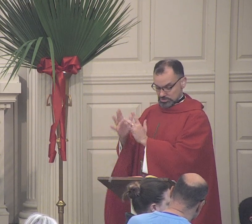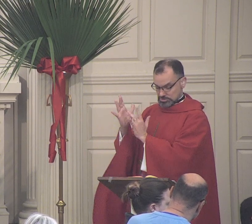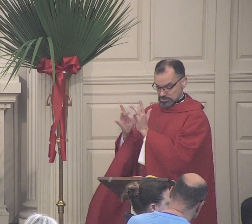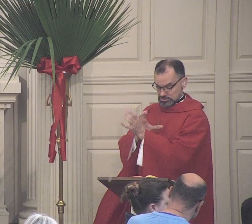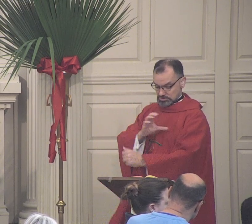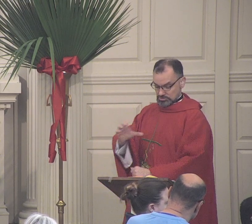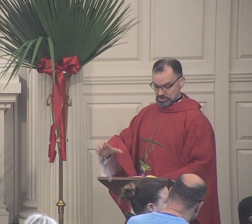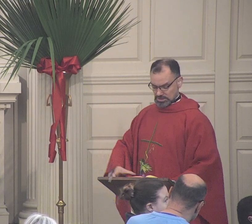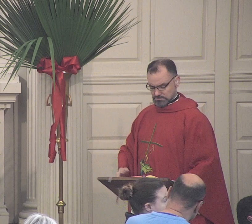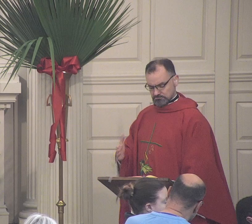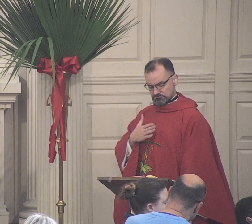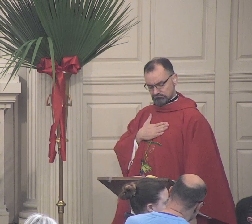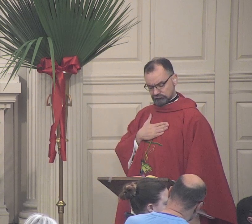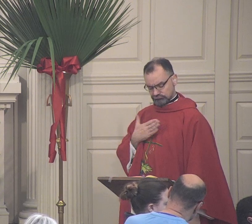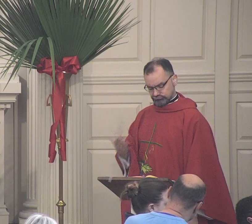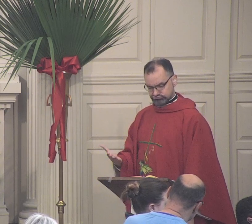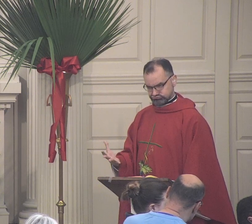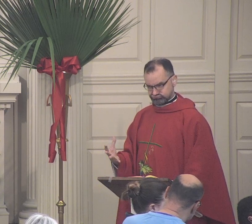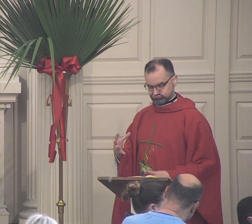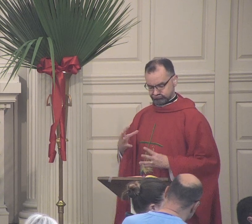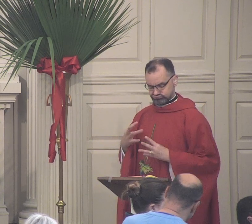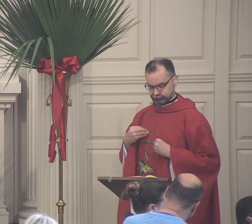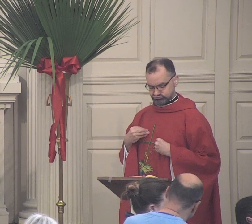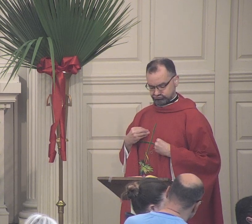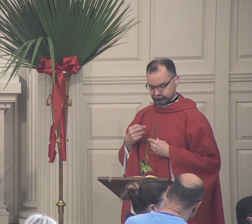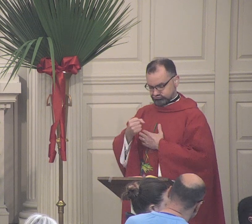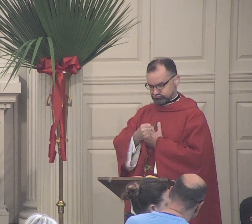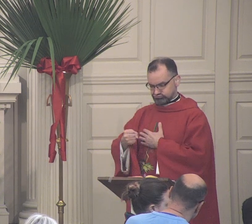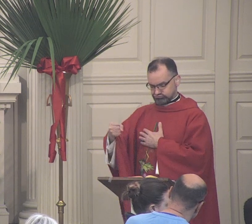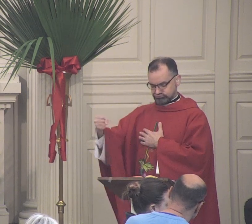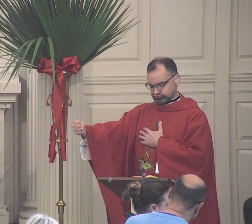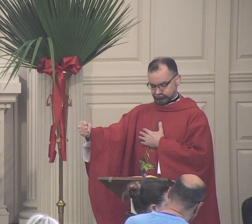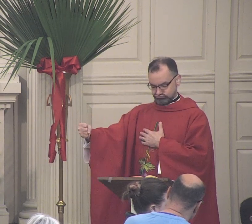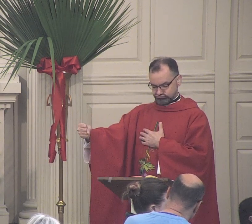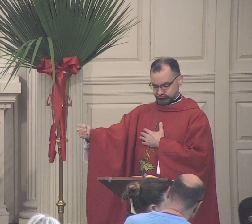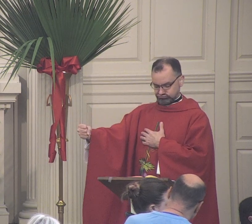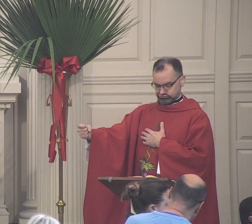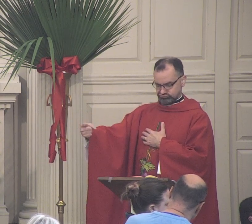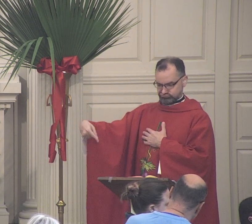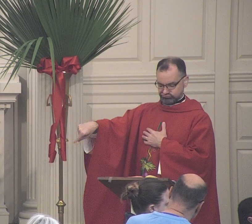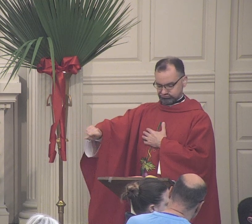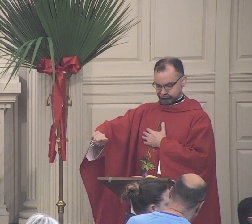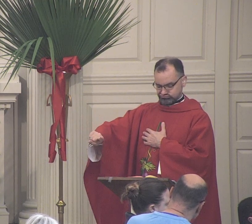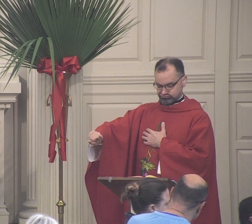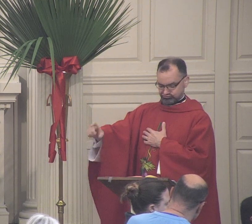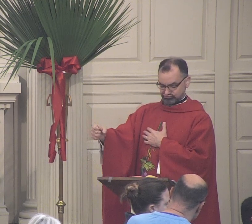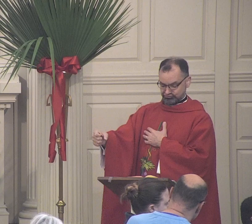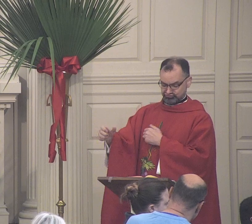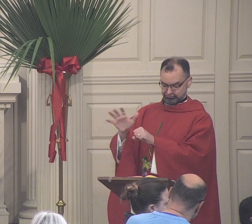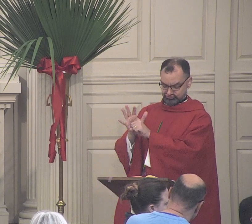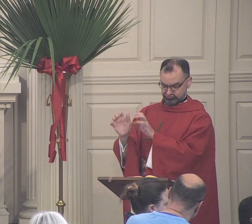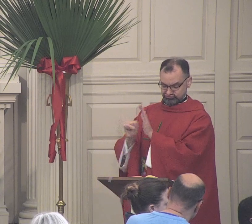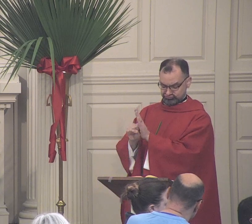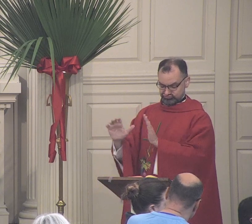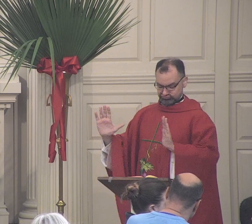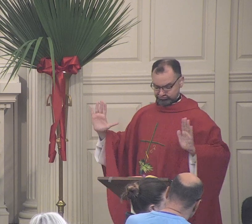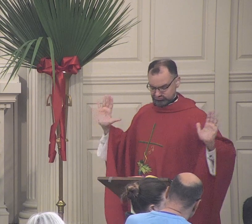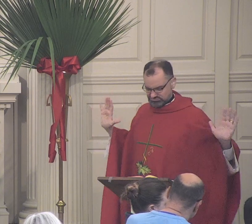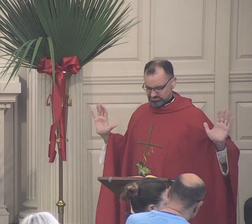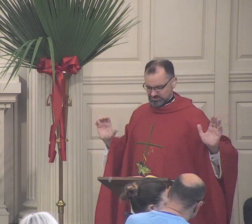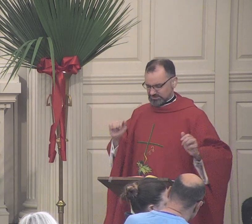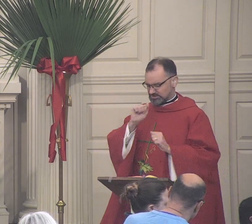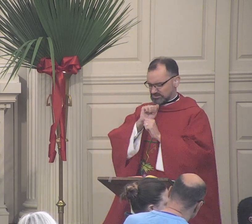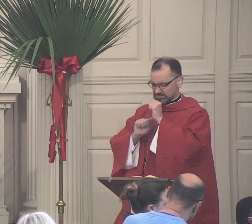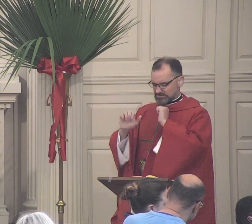Christ did not hesitate to be delivered into the hands of the wicked and submit to the agony of the